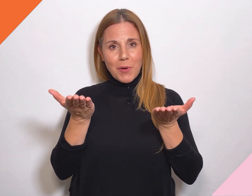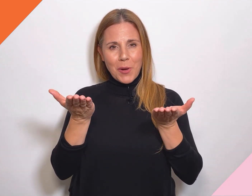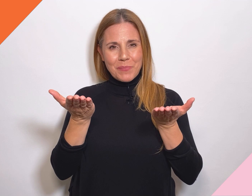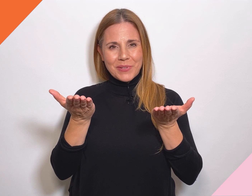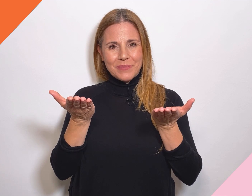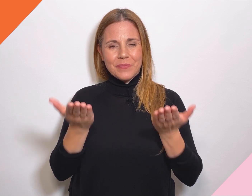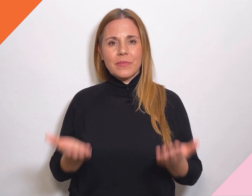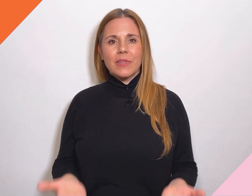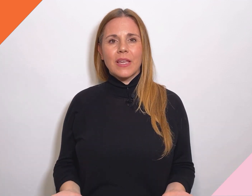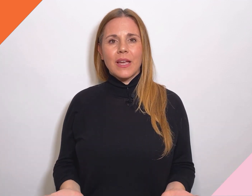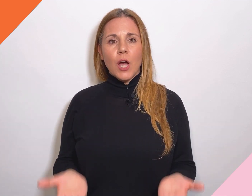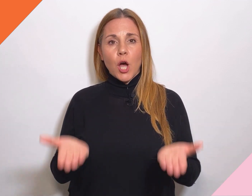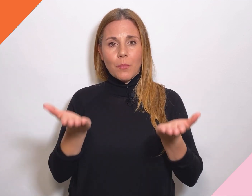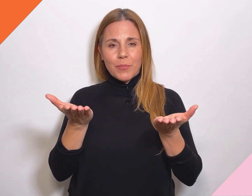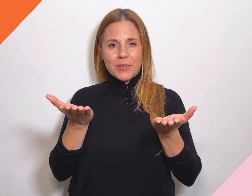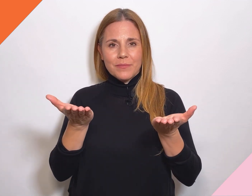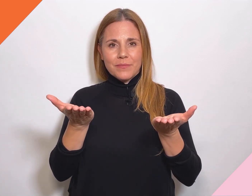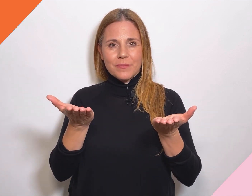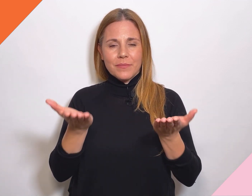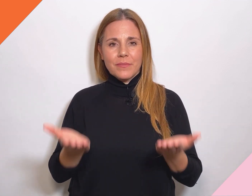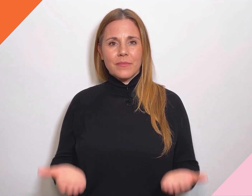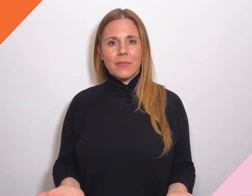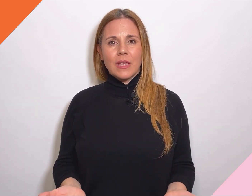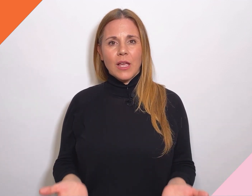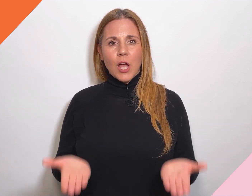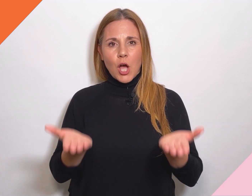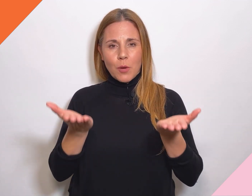up, up, up.